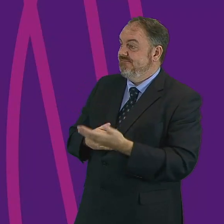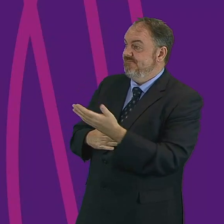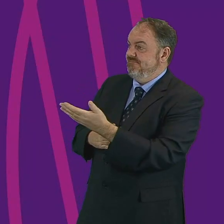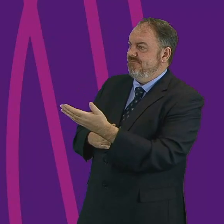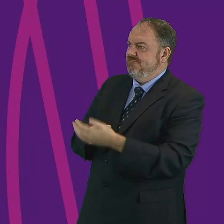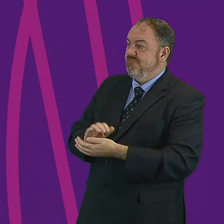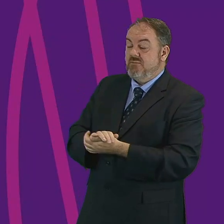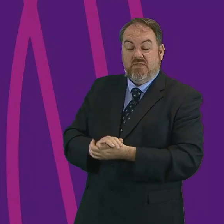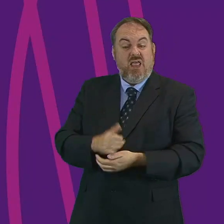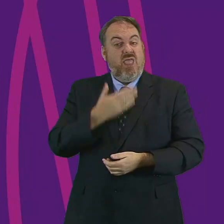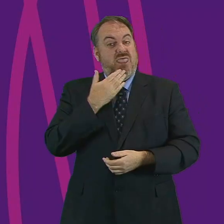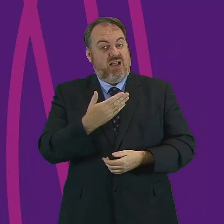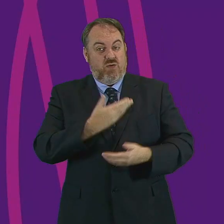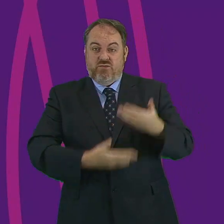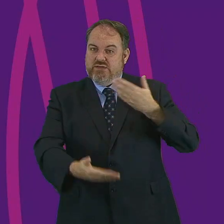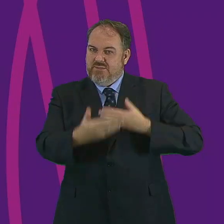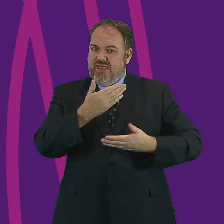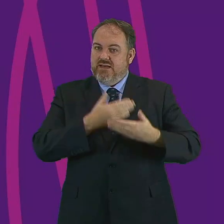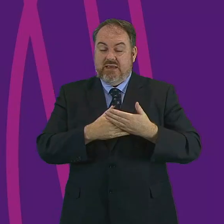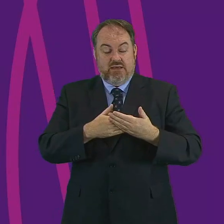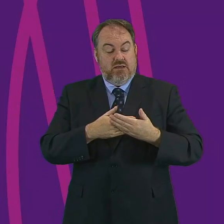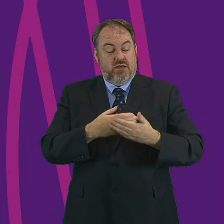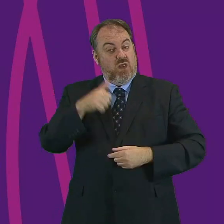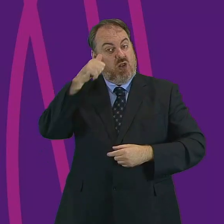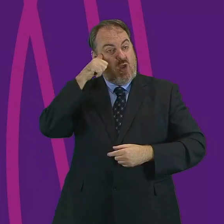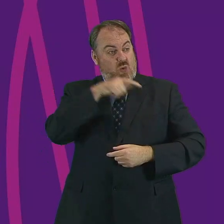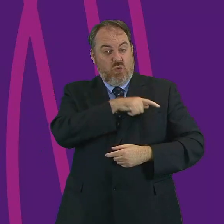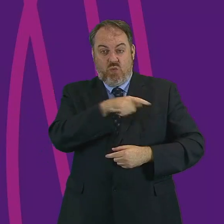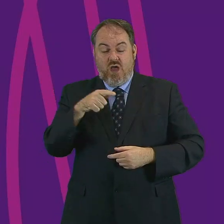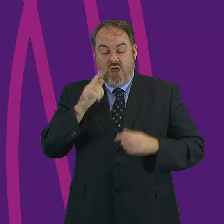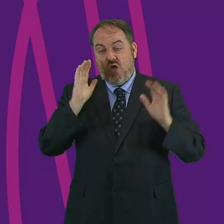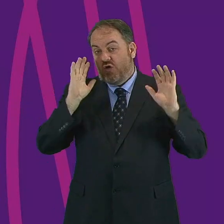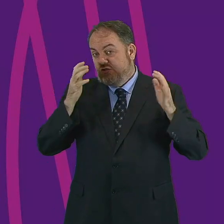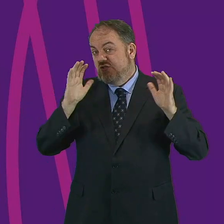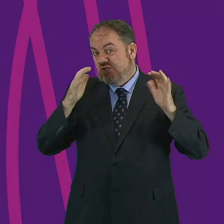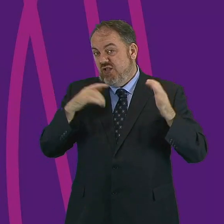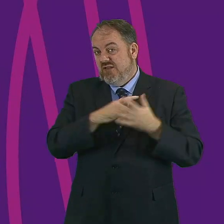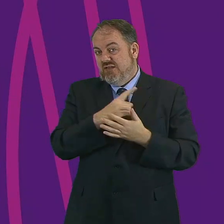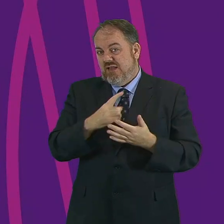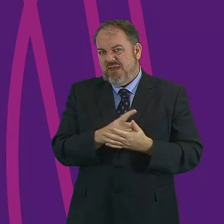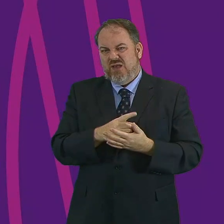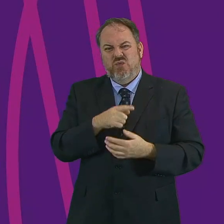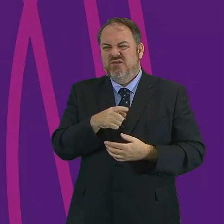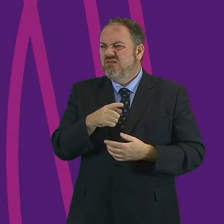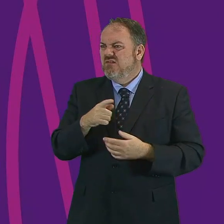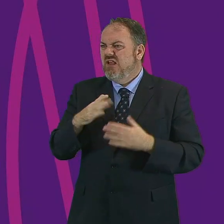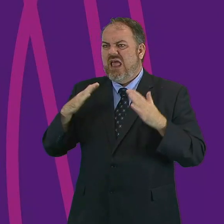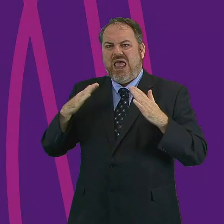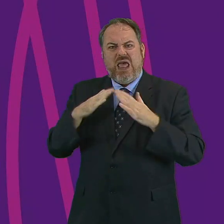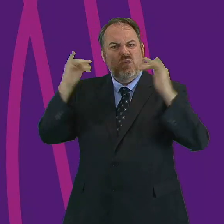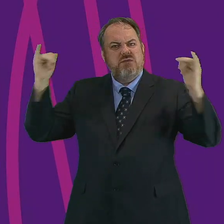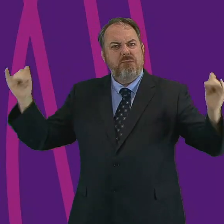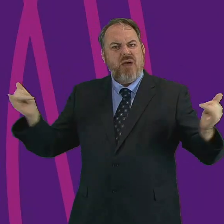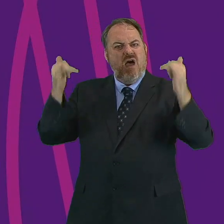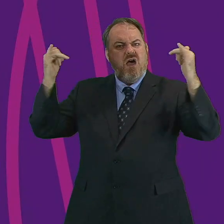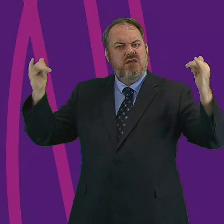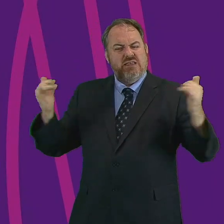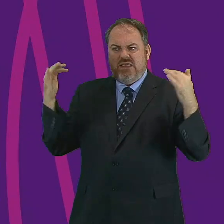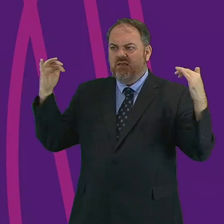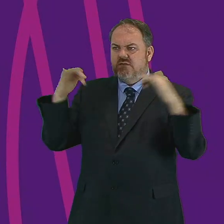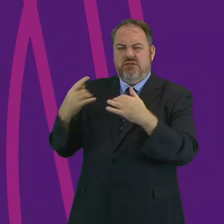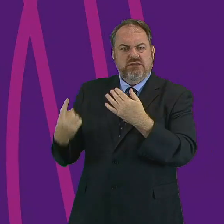people who get COVID and never go to hospital suffer long-term health complications, and we saw a